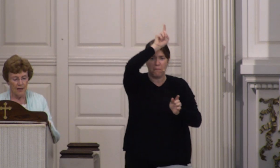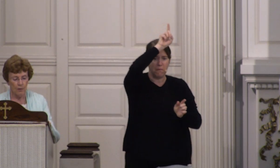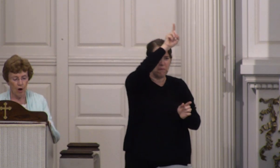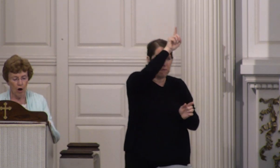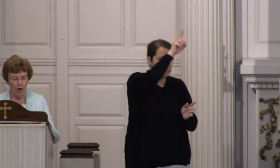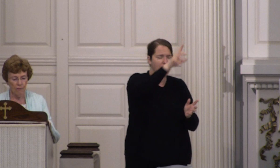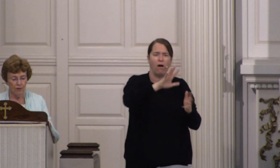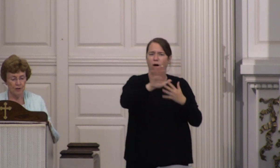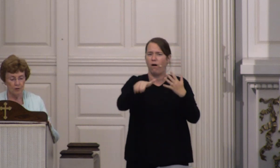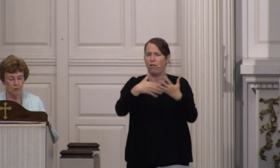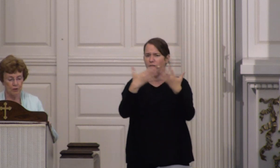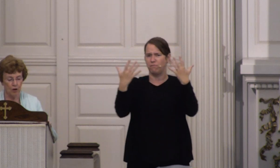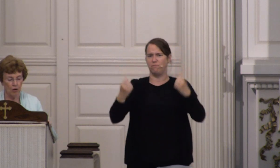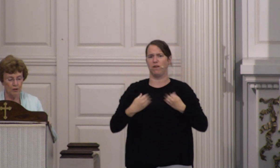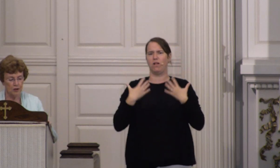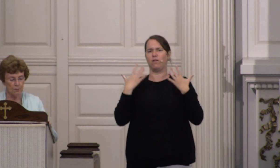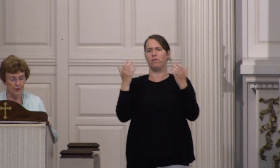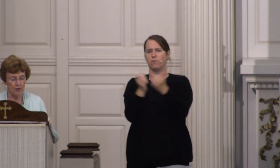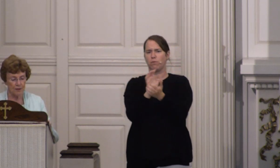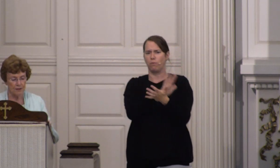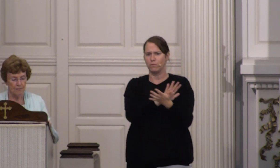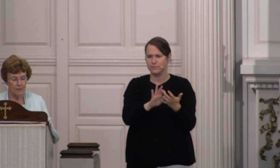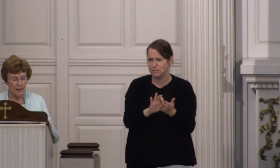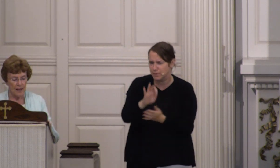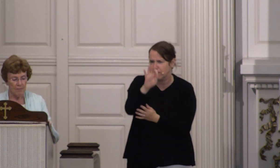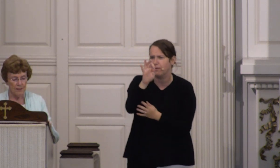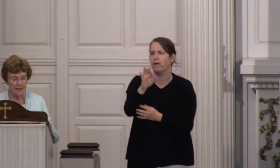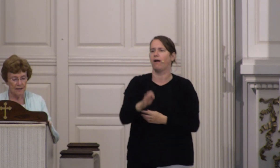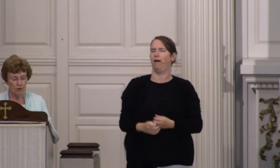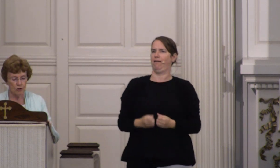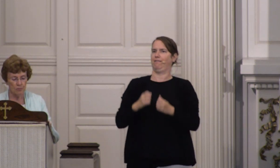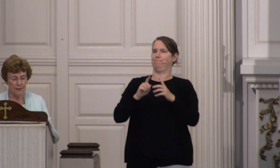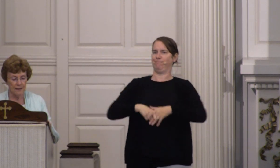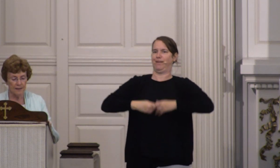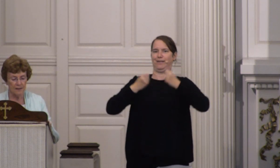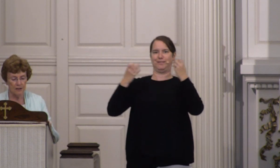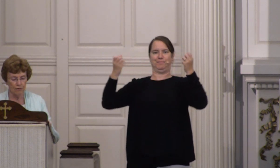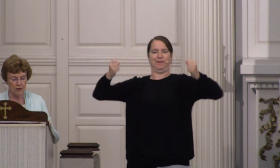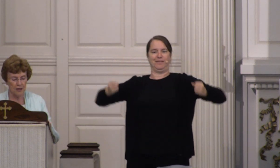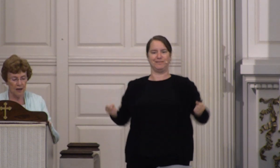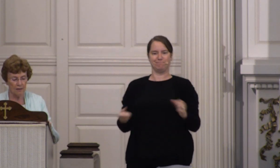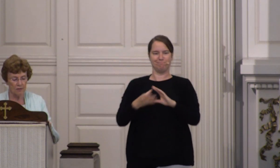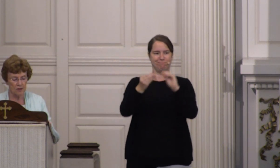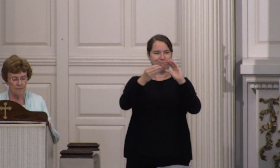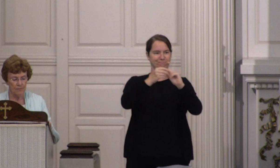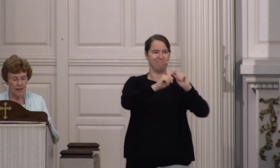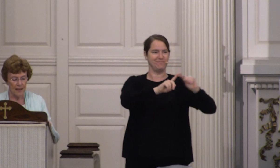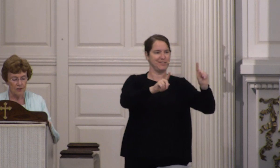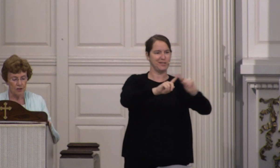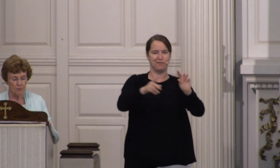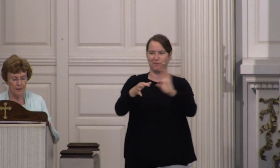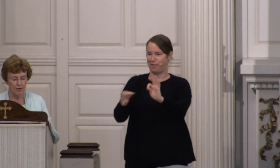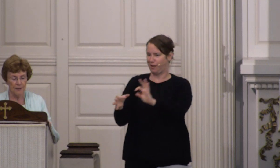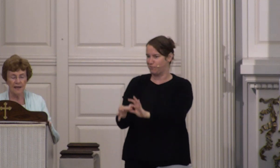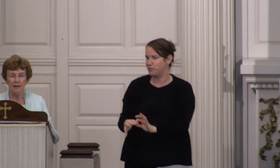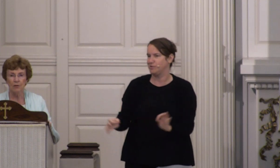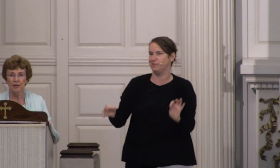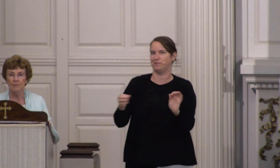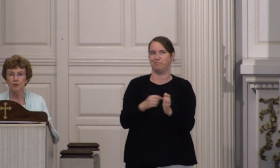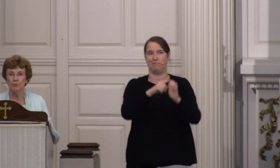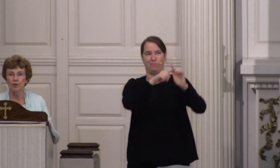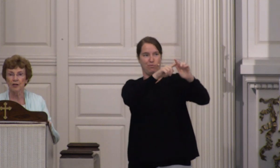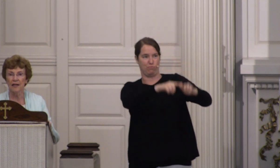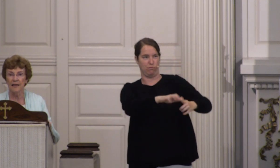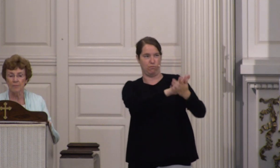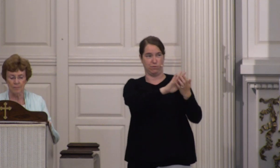And they were all filled with the Holy Spirit and began to speak in different tongues as the Spirit enabled them